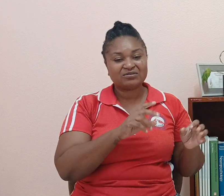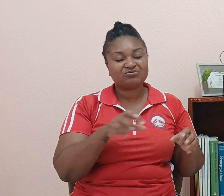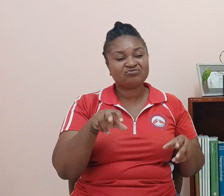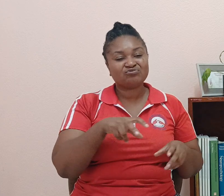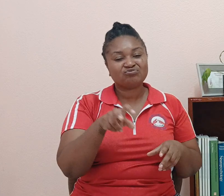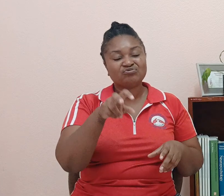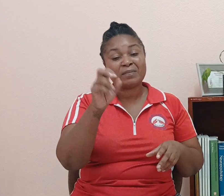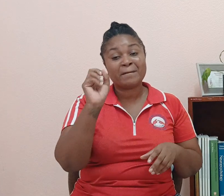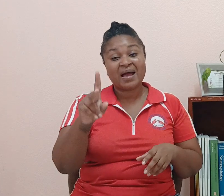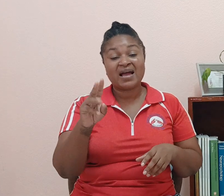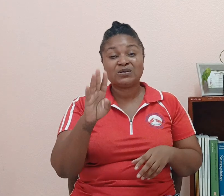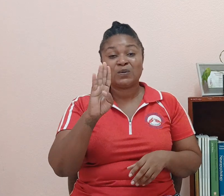But then Naomi